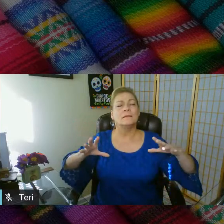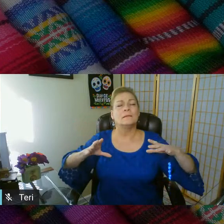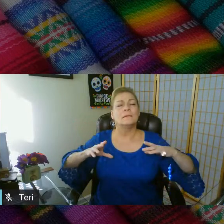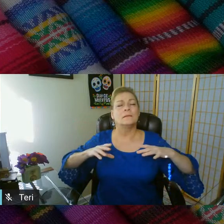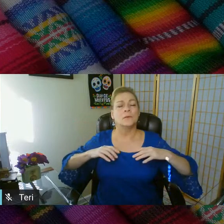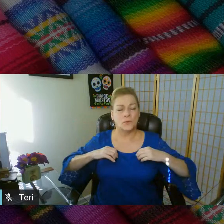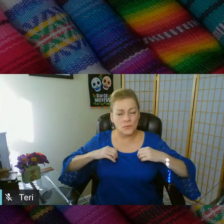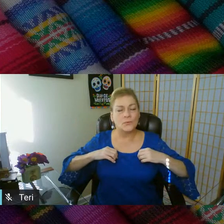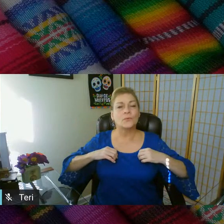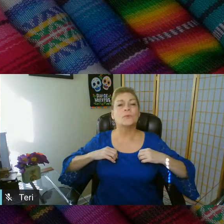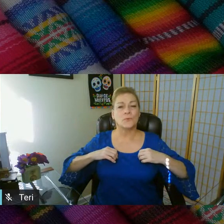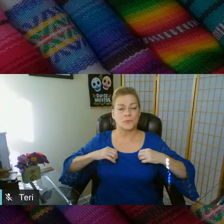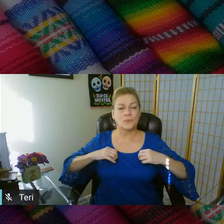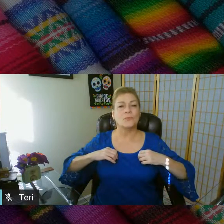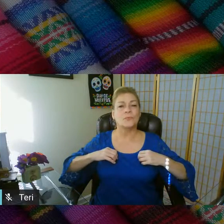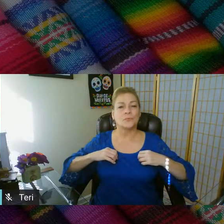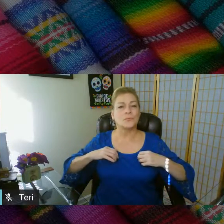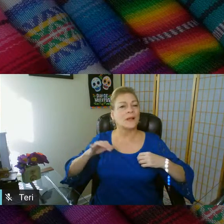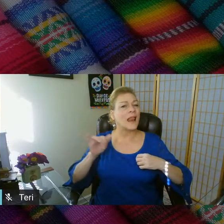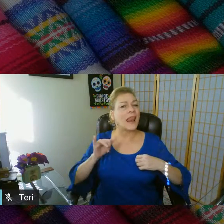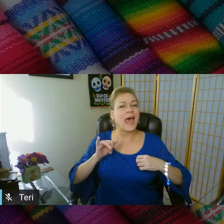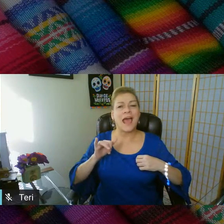within.